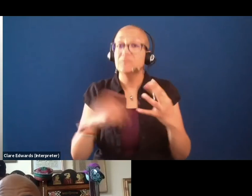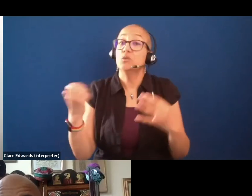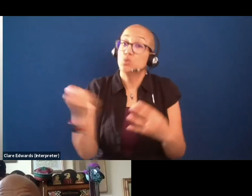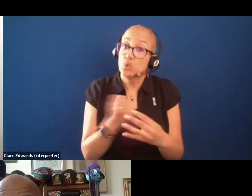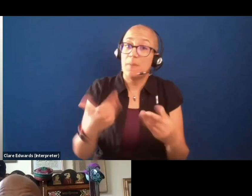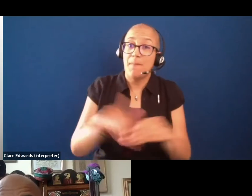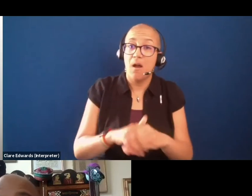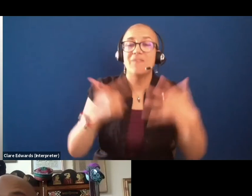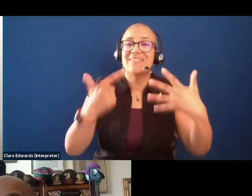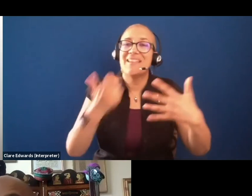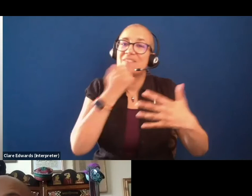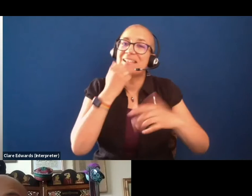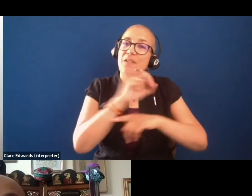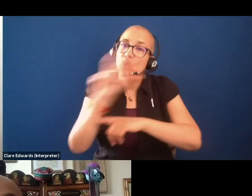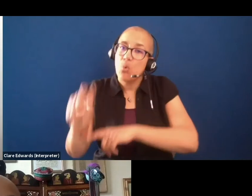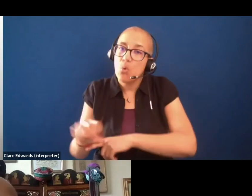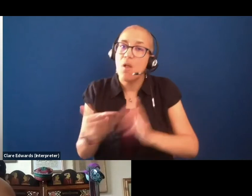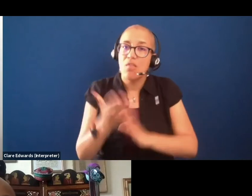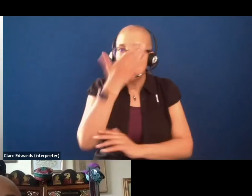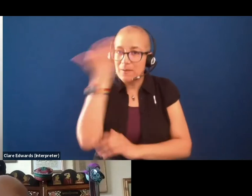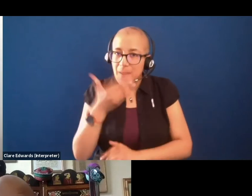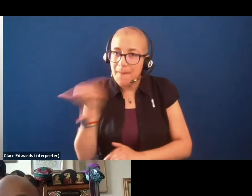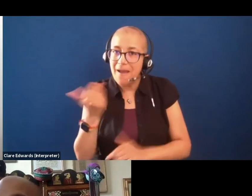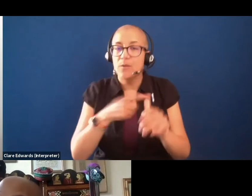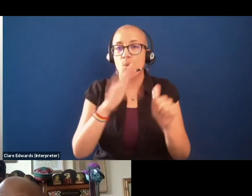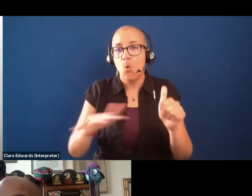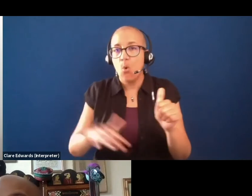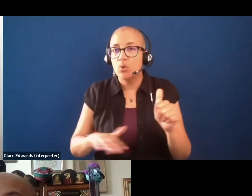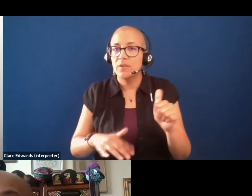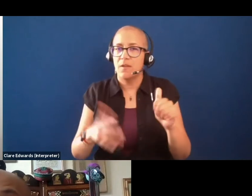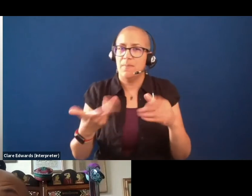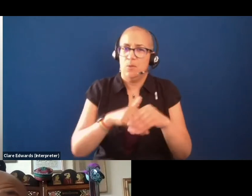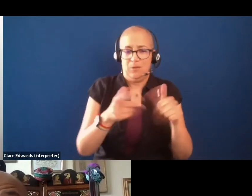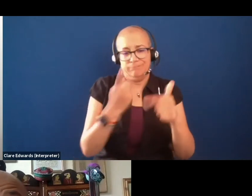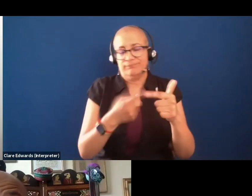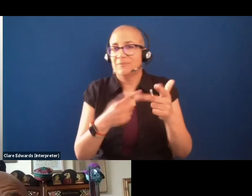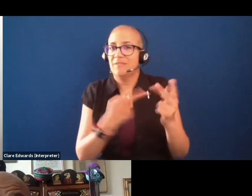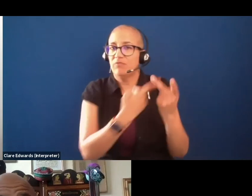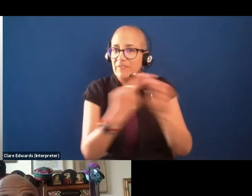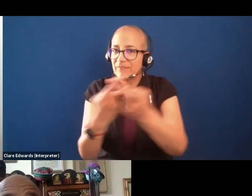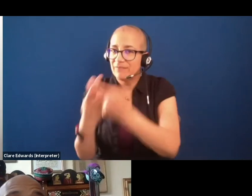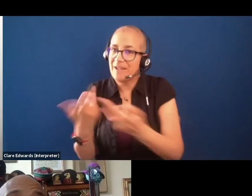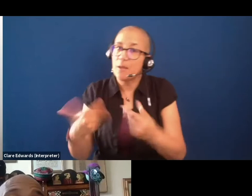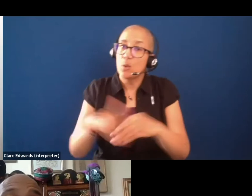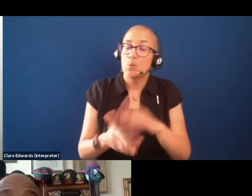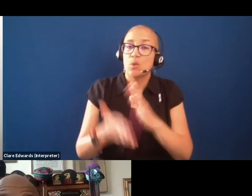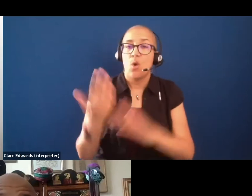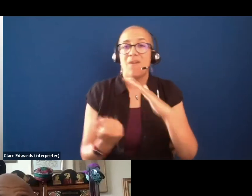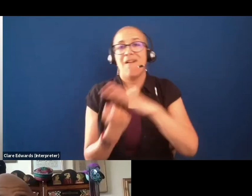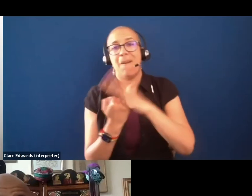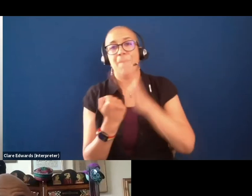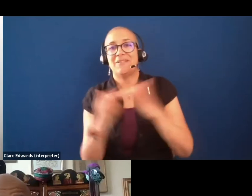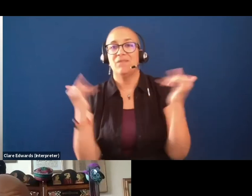of a 7-date tour throughout this summer and the autumn, including Mayfest, Homotopia, and a return to Unlimited Festival.